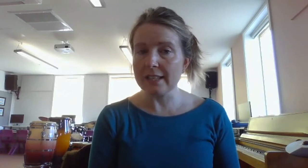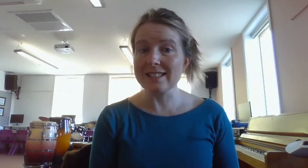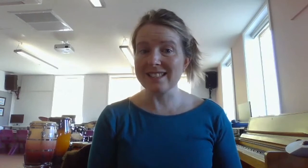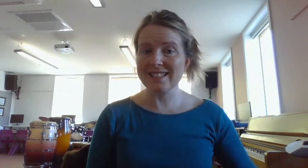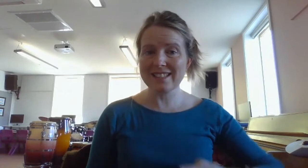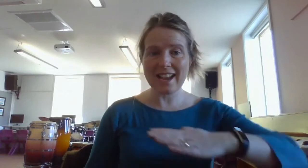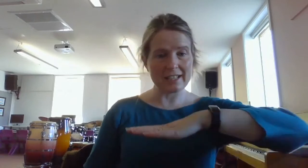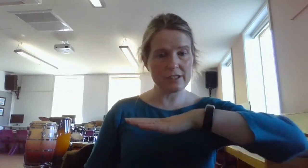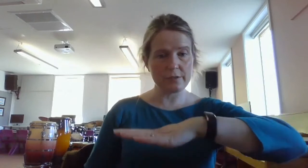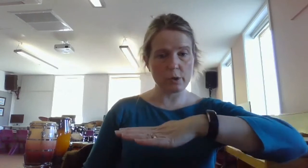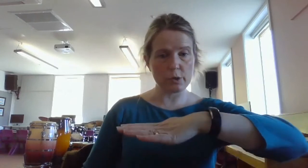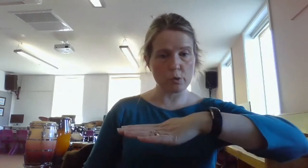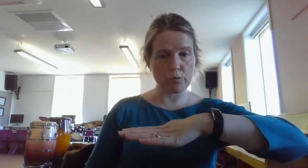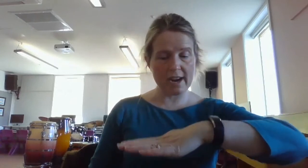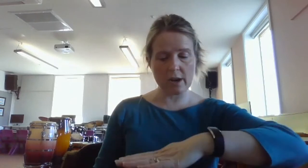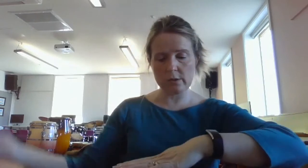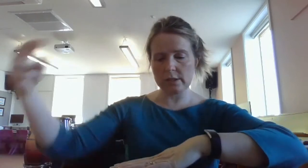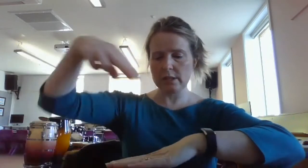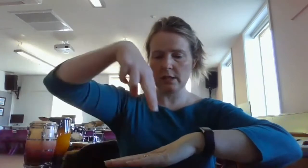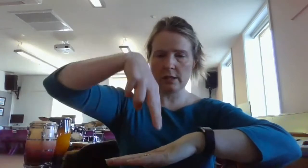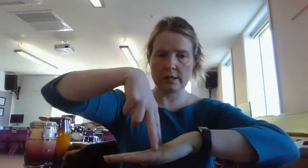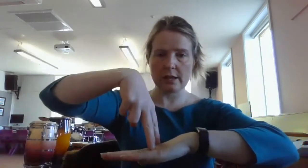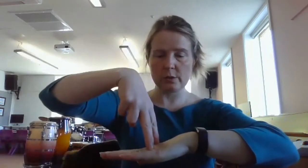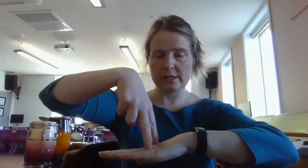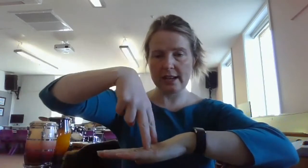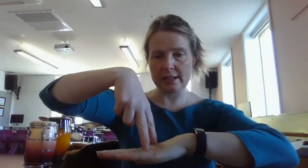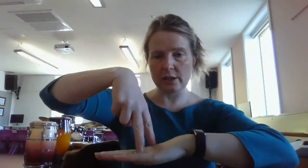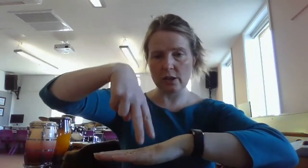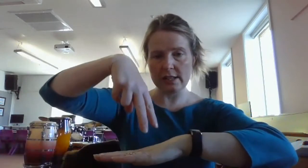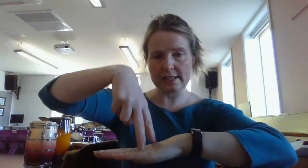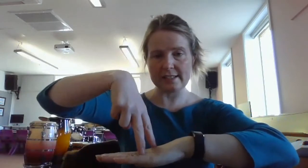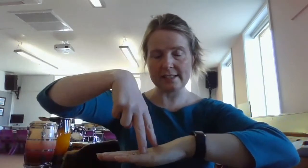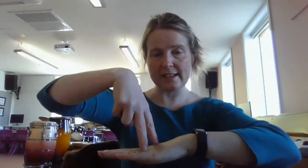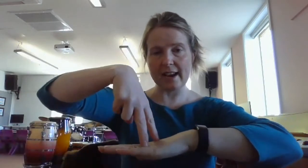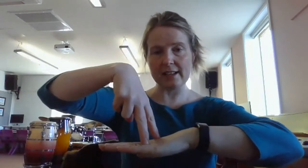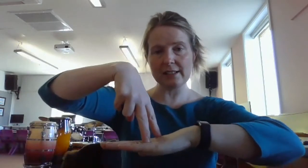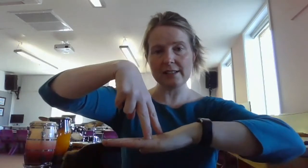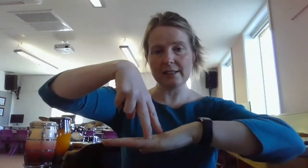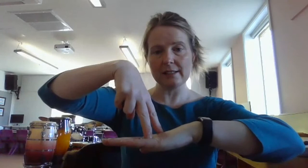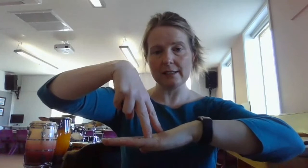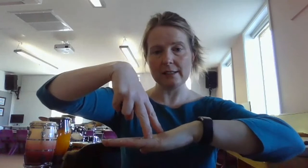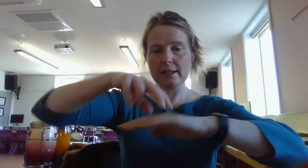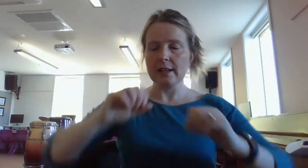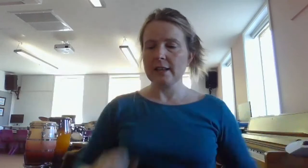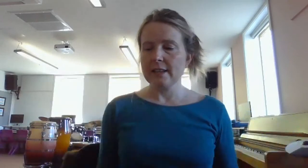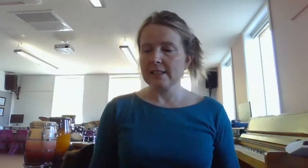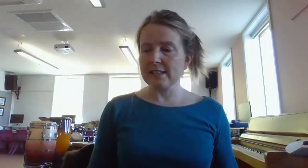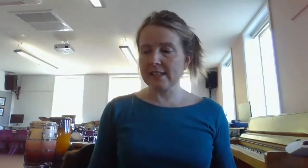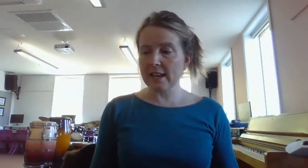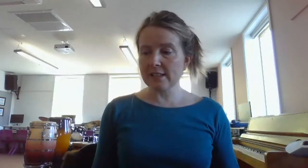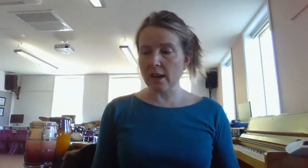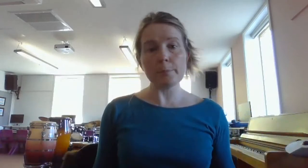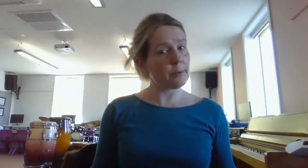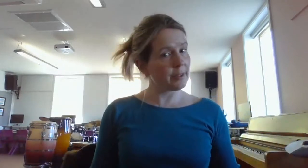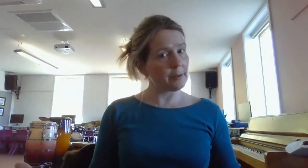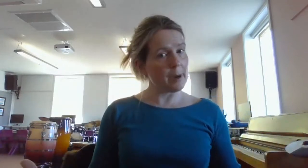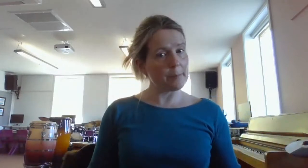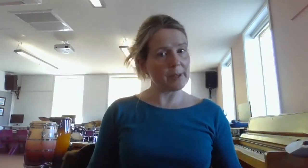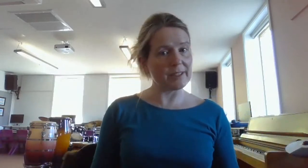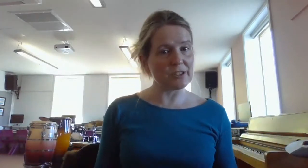To stand, you've got your ground and you're standing on it. To stand. To get up, think about being in